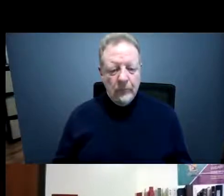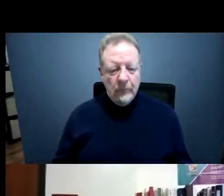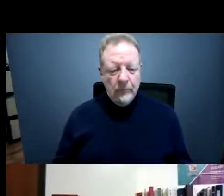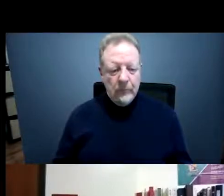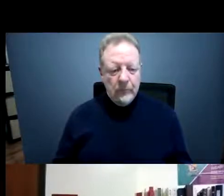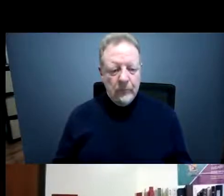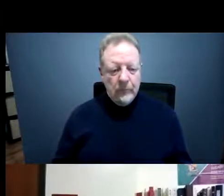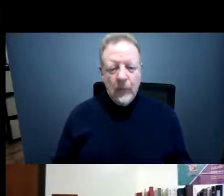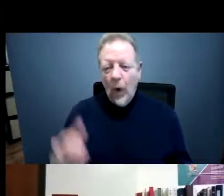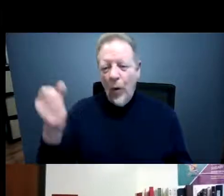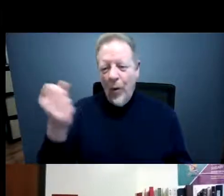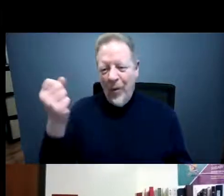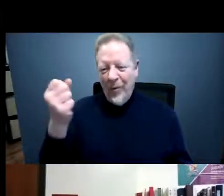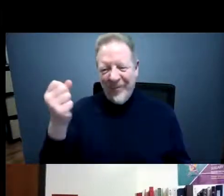Hold on, coming.